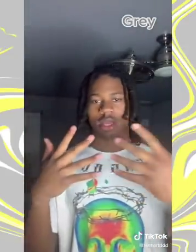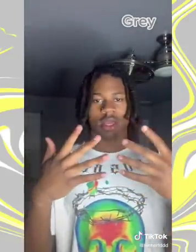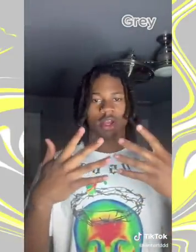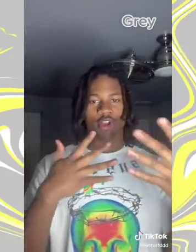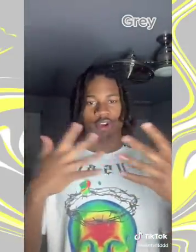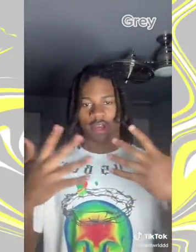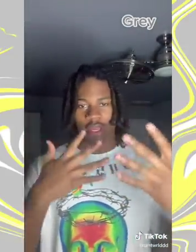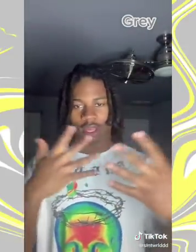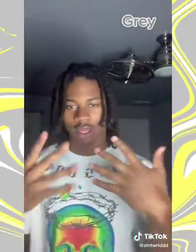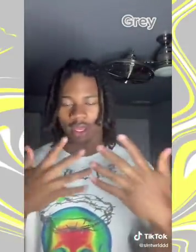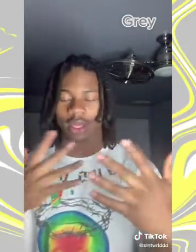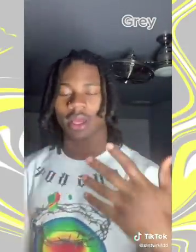gray,